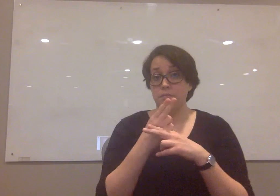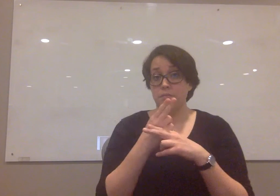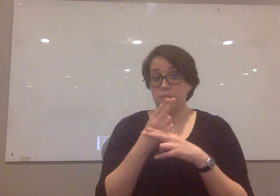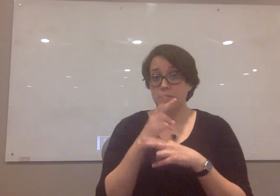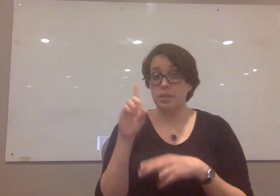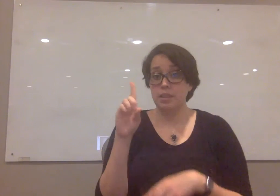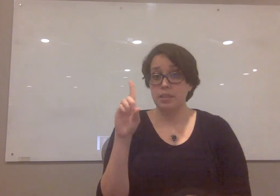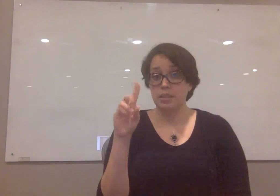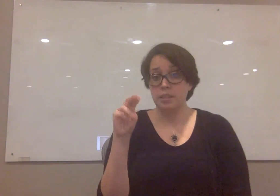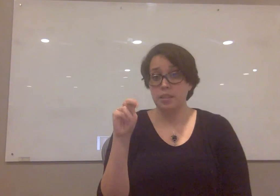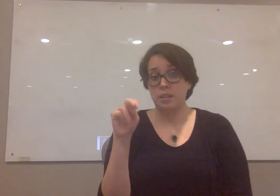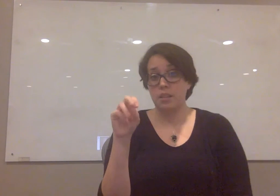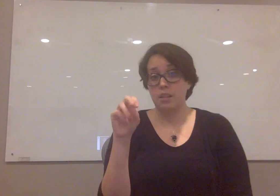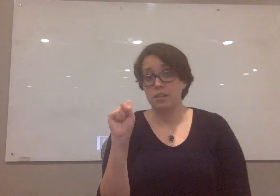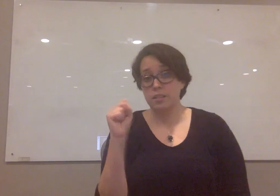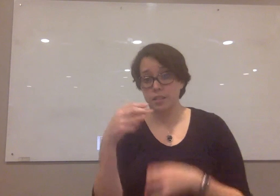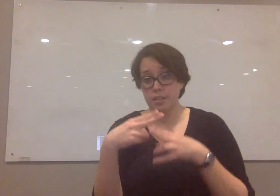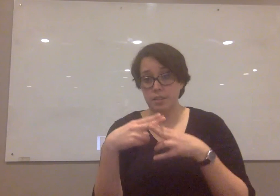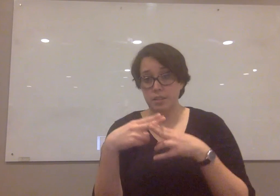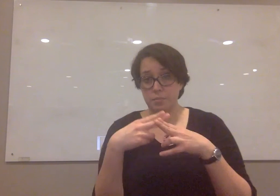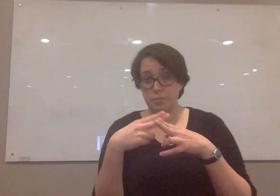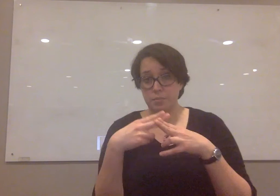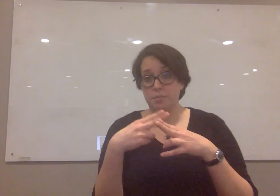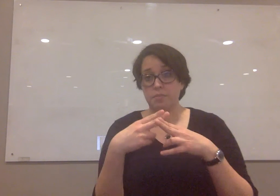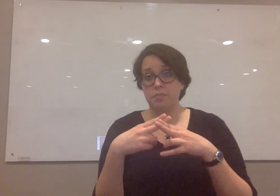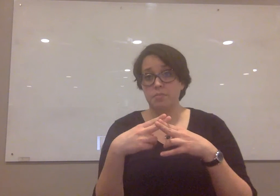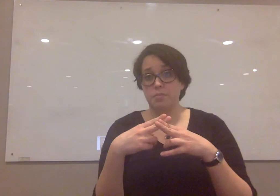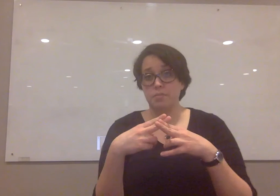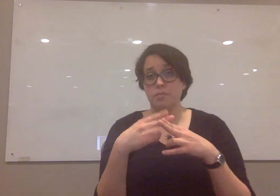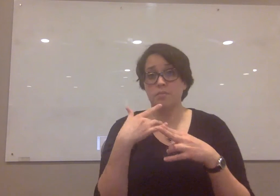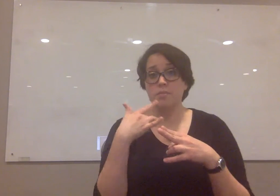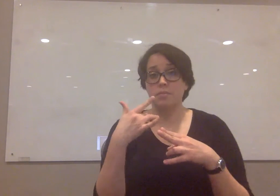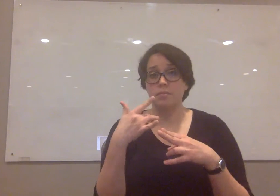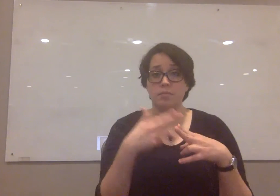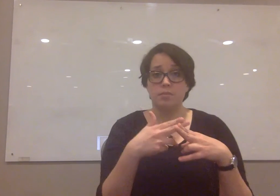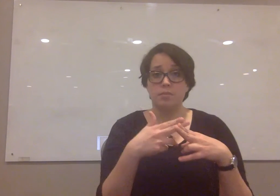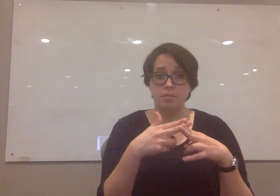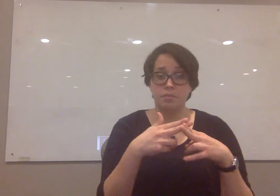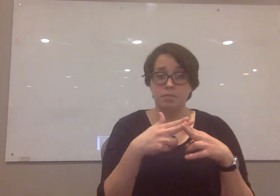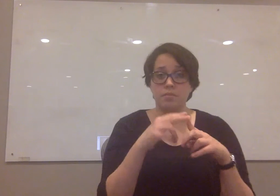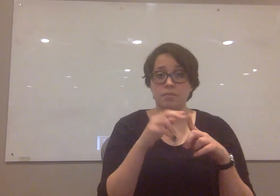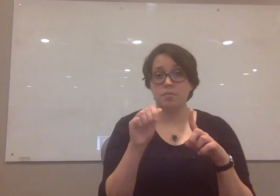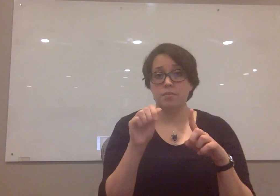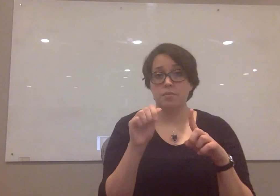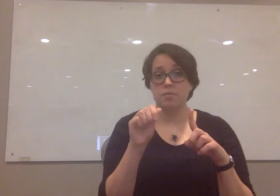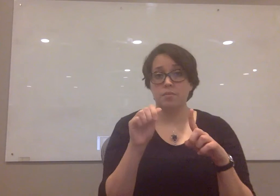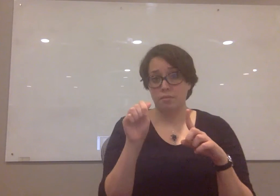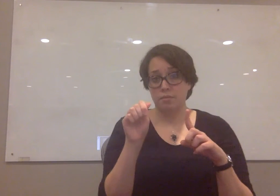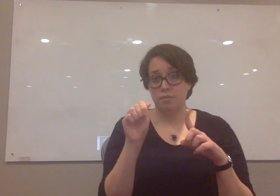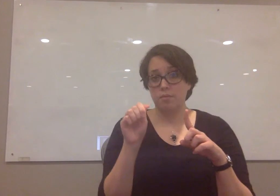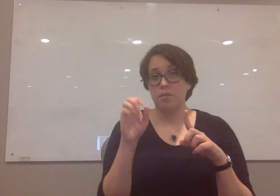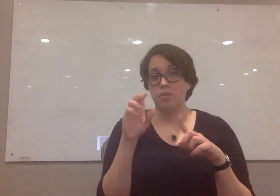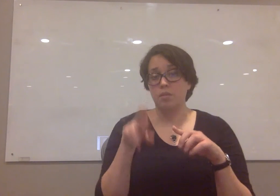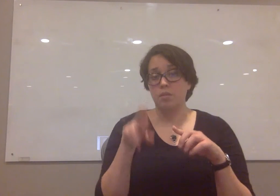are, some name you make up at their normal DNS name. Right. They still have to have the shared